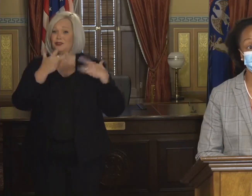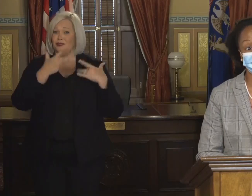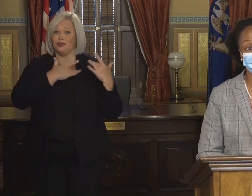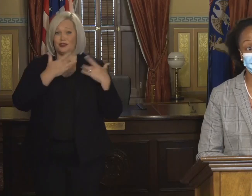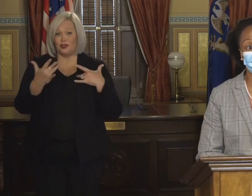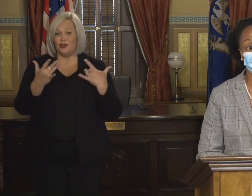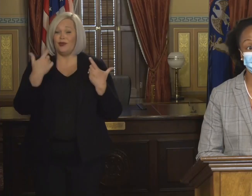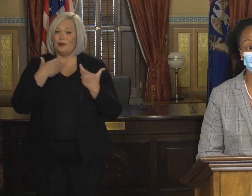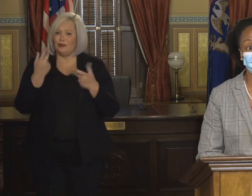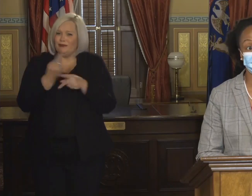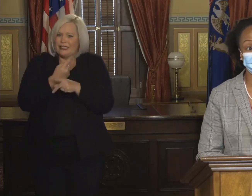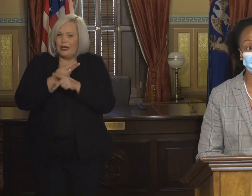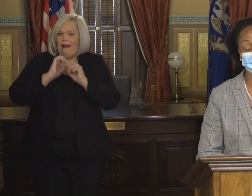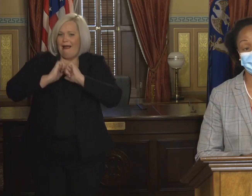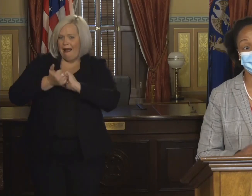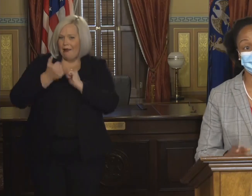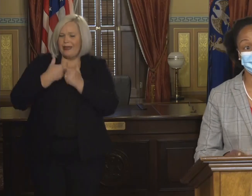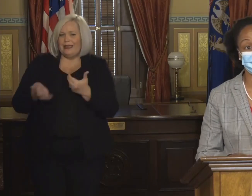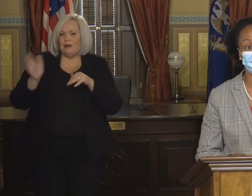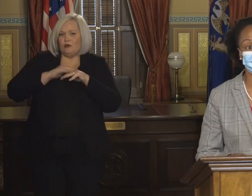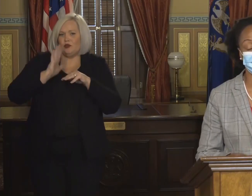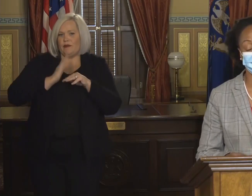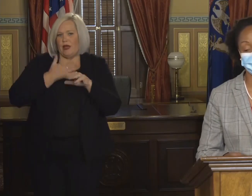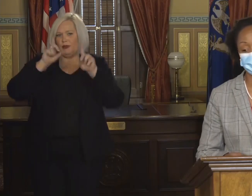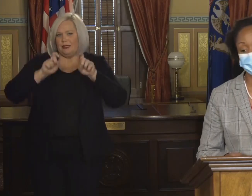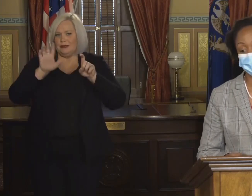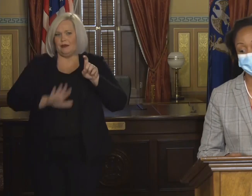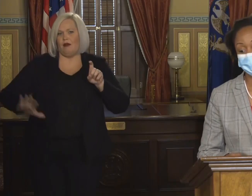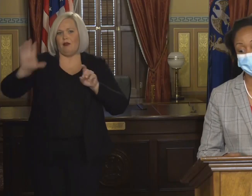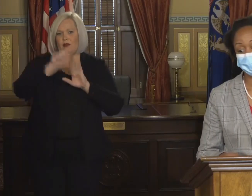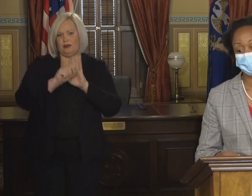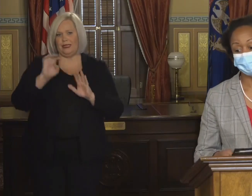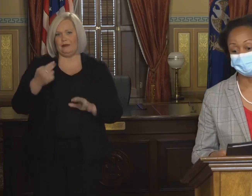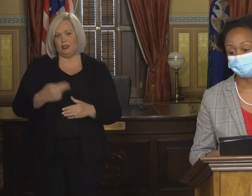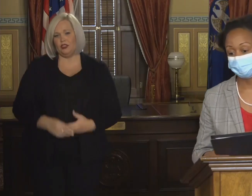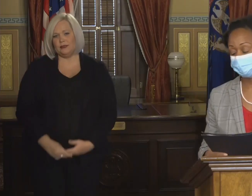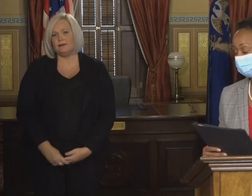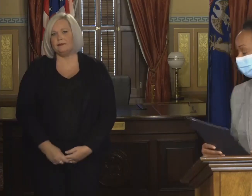to aggressively look at how we can improve our testing across the entire state.